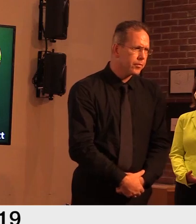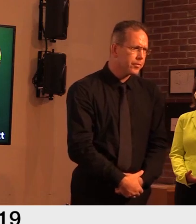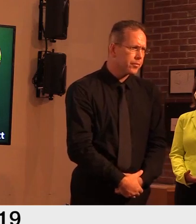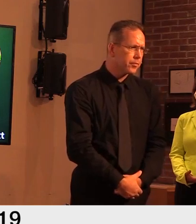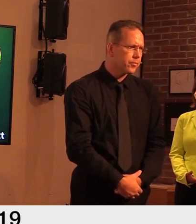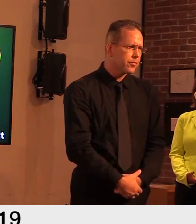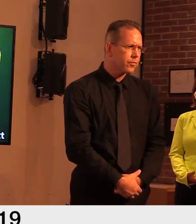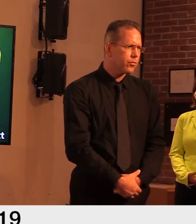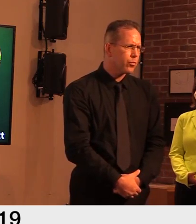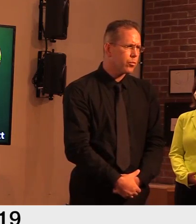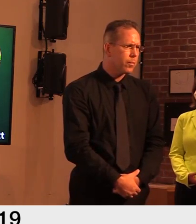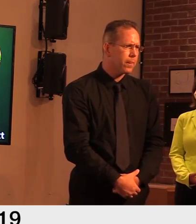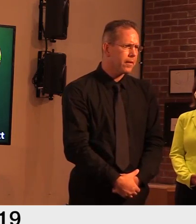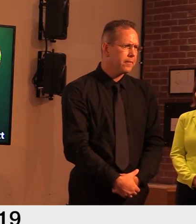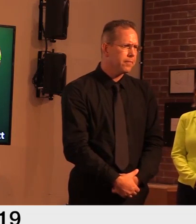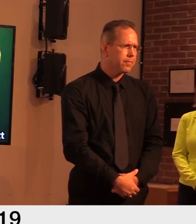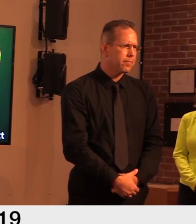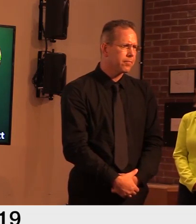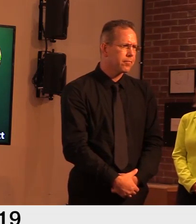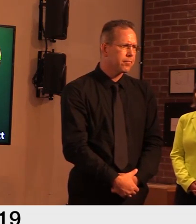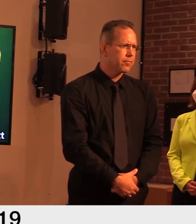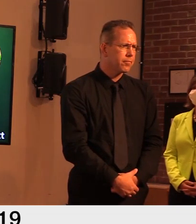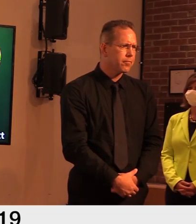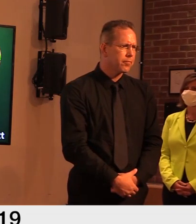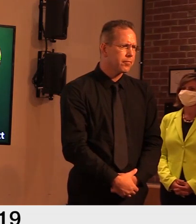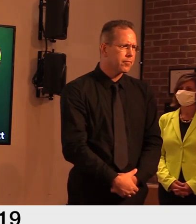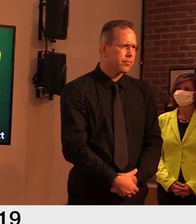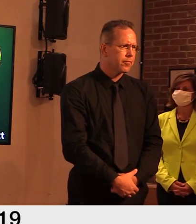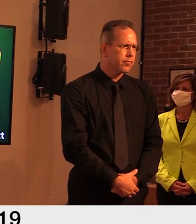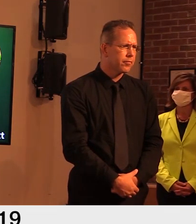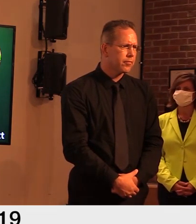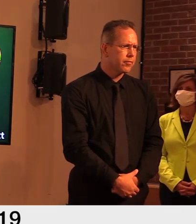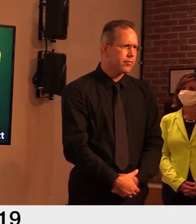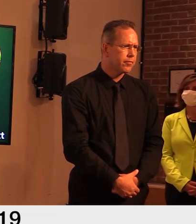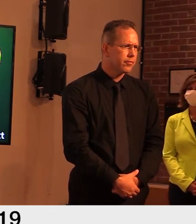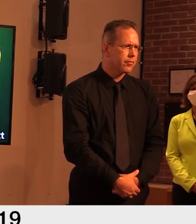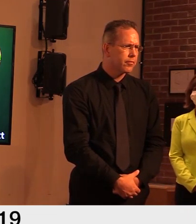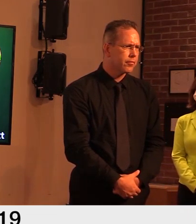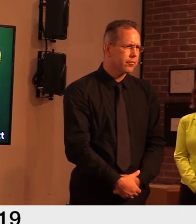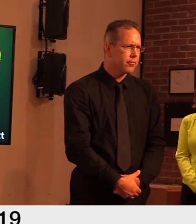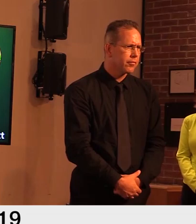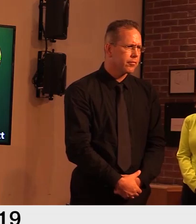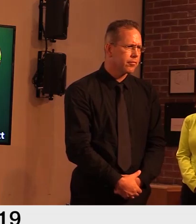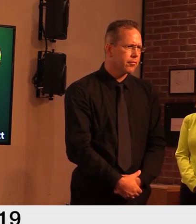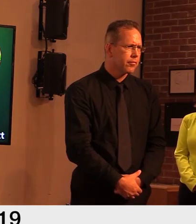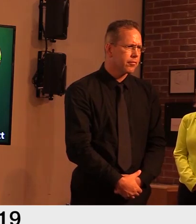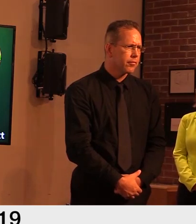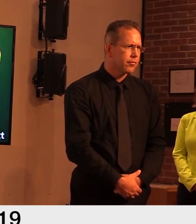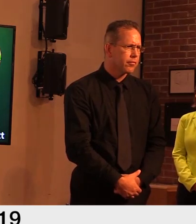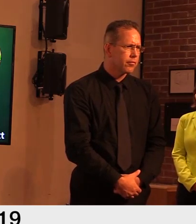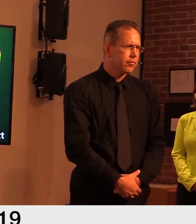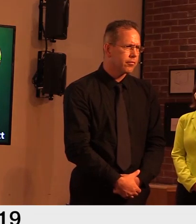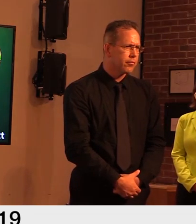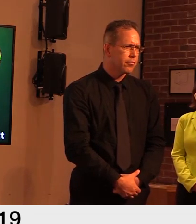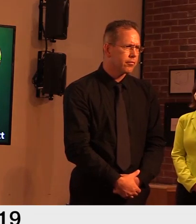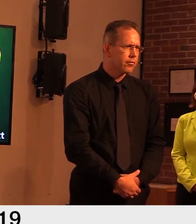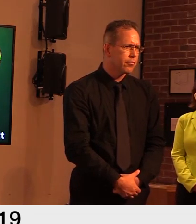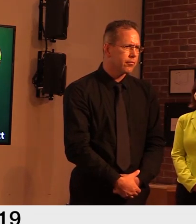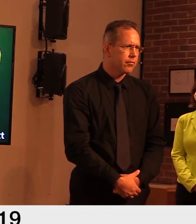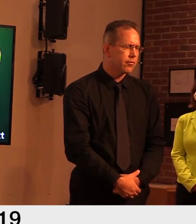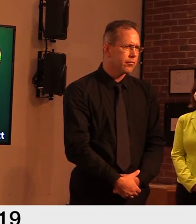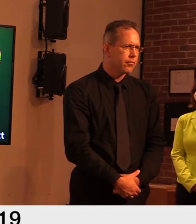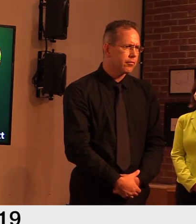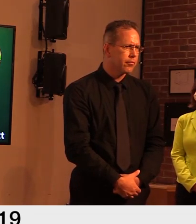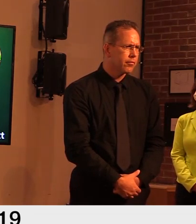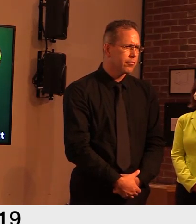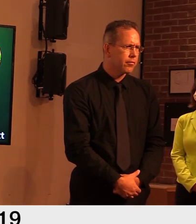So just to follow up on that, did the health department eventually determine that these three men